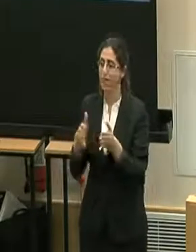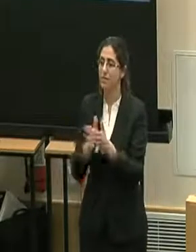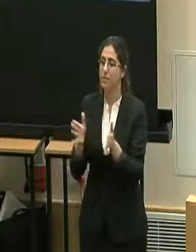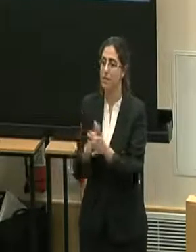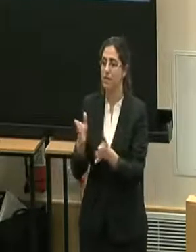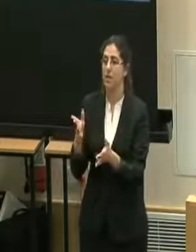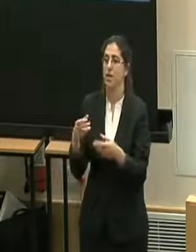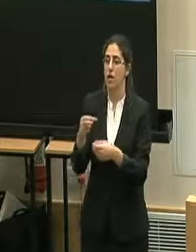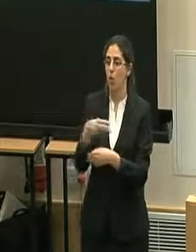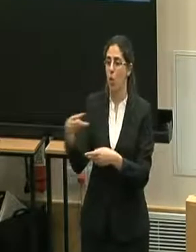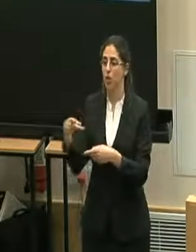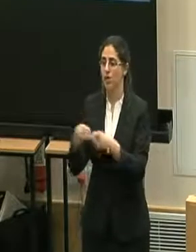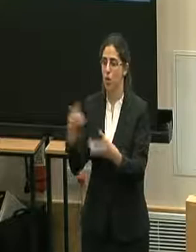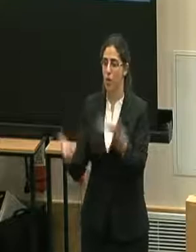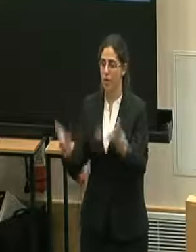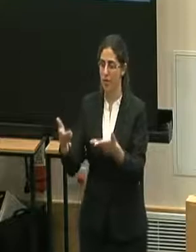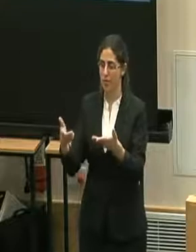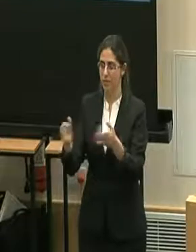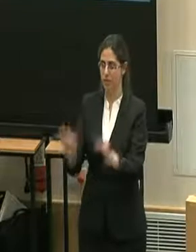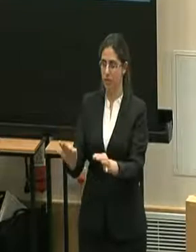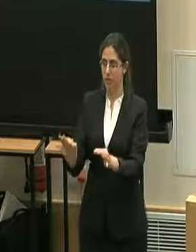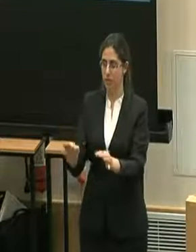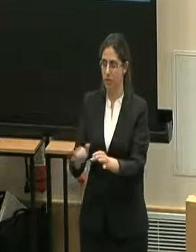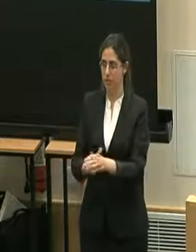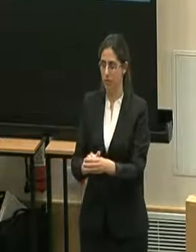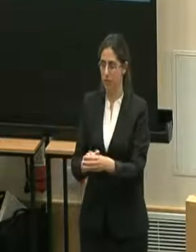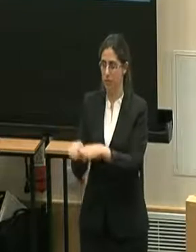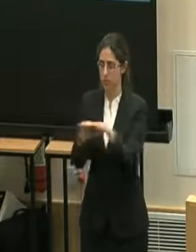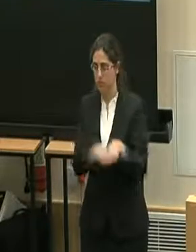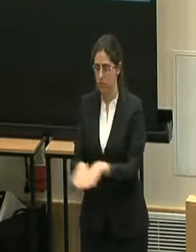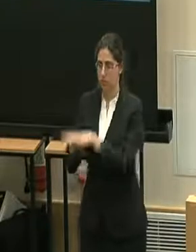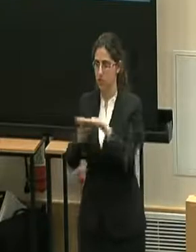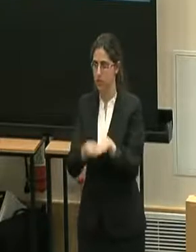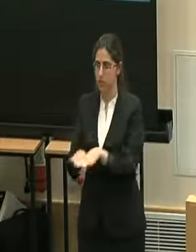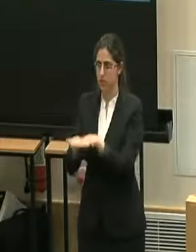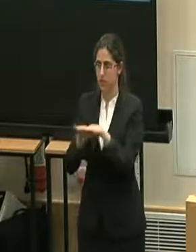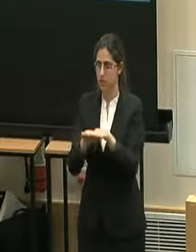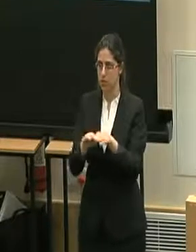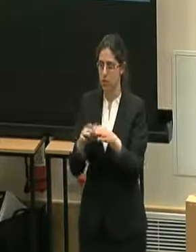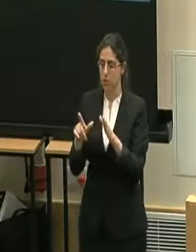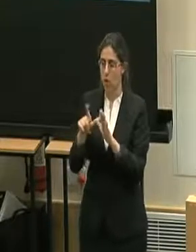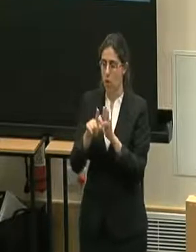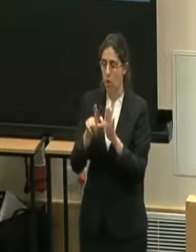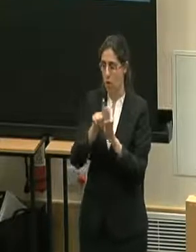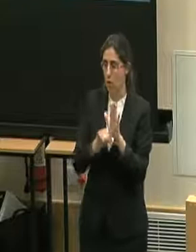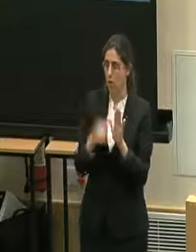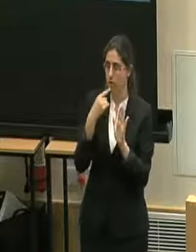equality, or at least that is what a lawyer could argue. Equality